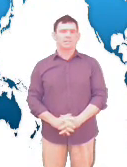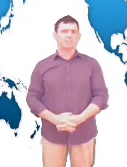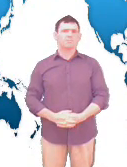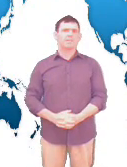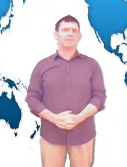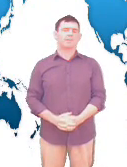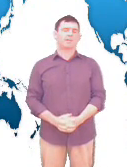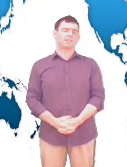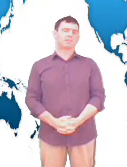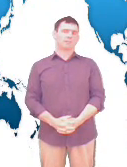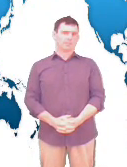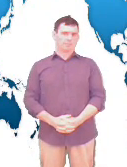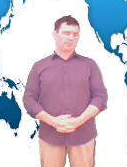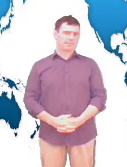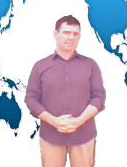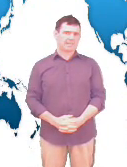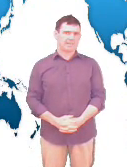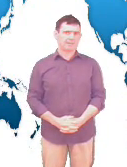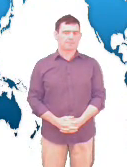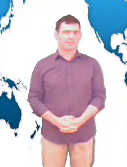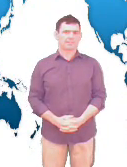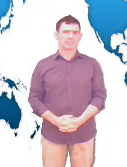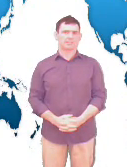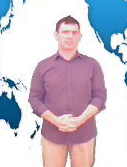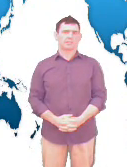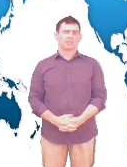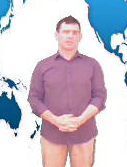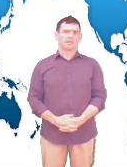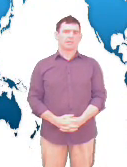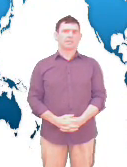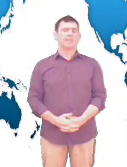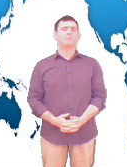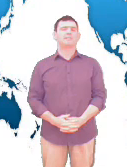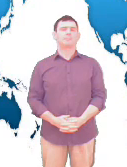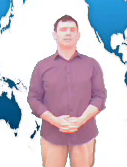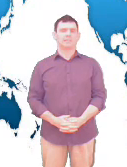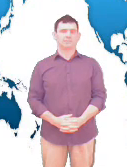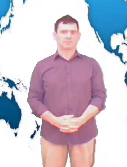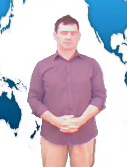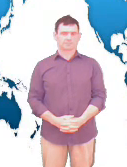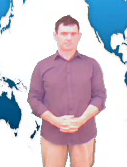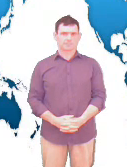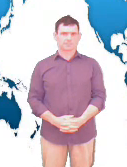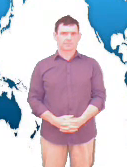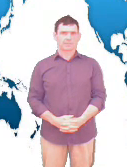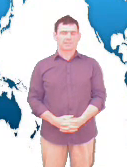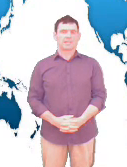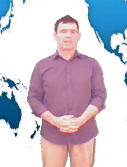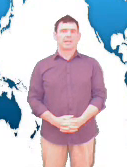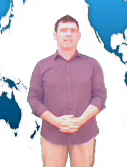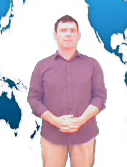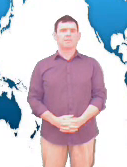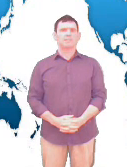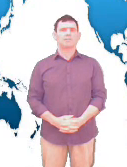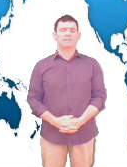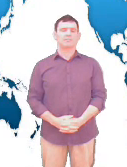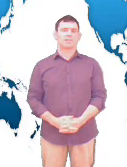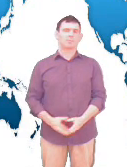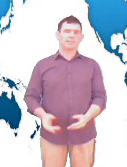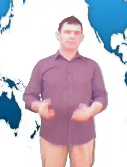You may have heard people say things like limiting beliefs. And limiting beliefs are beliefs